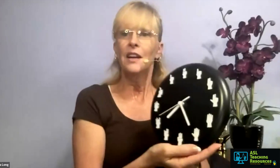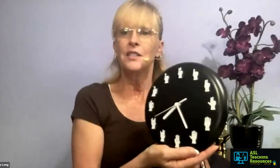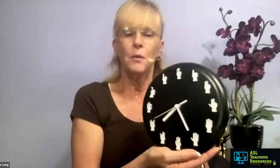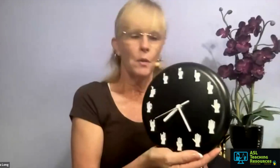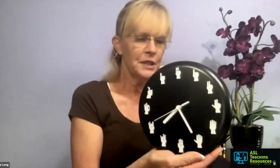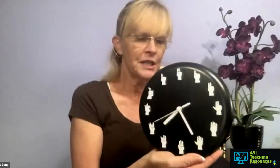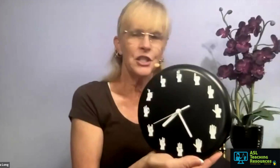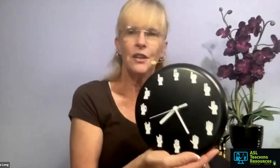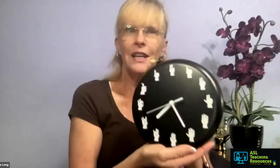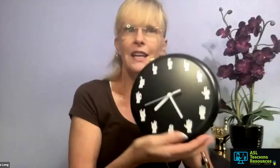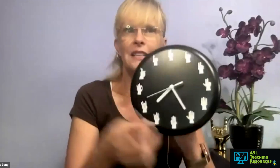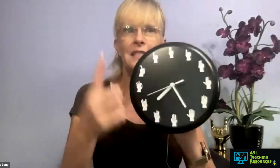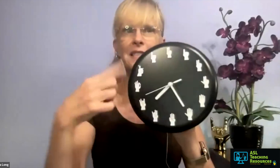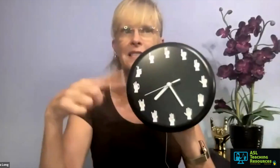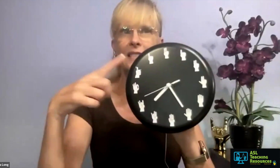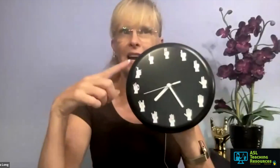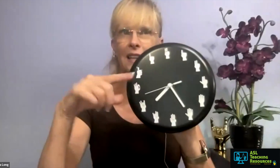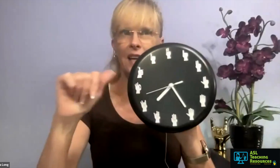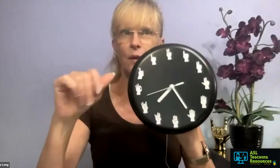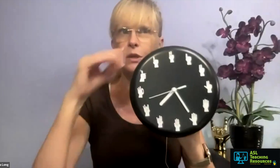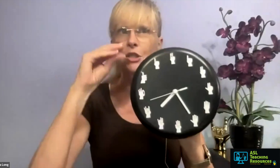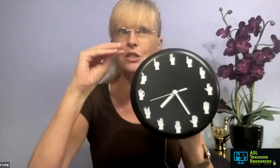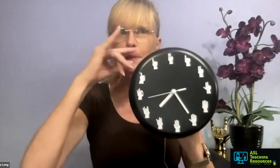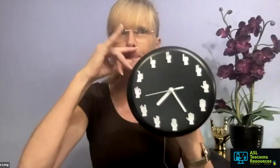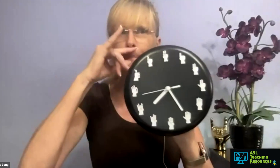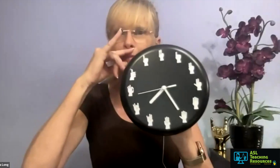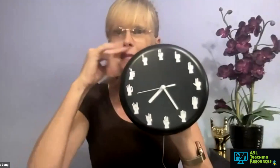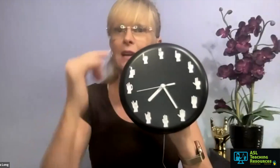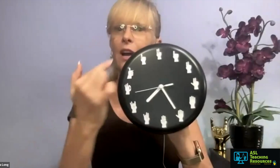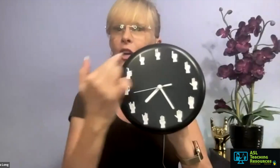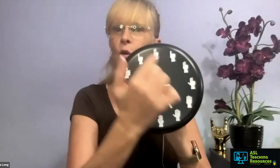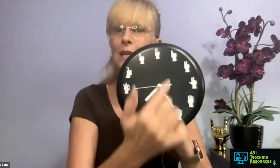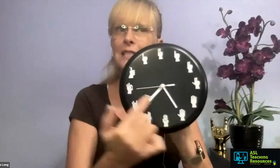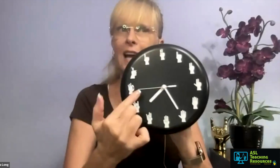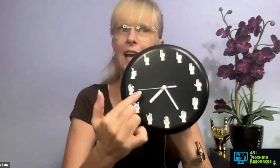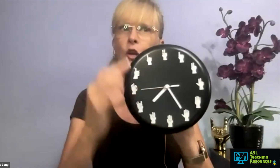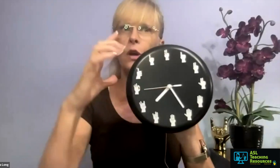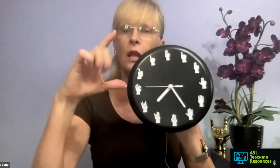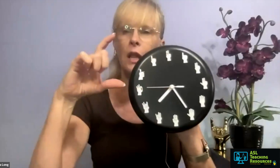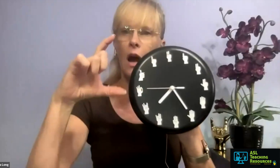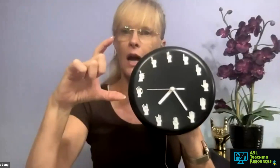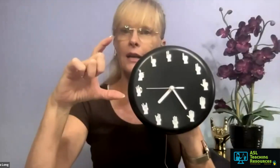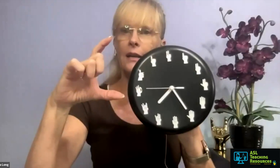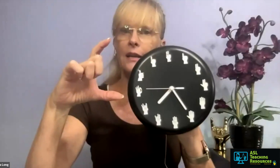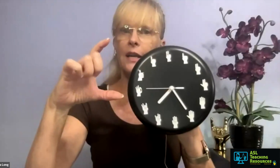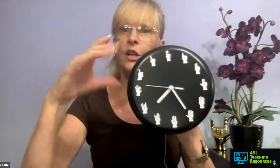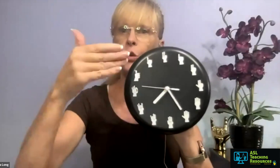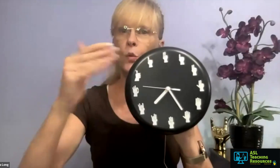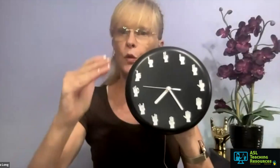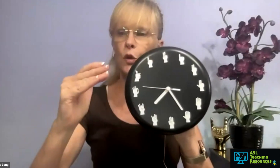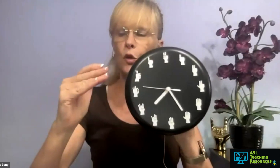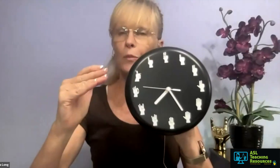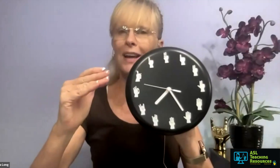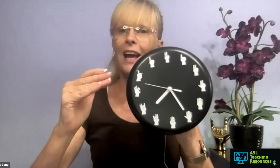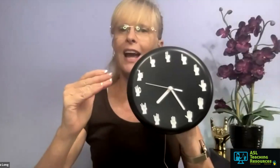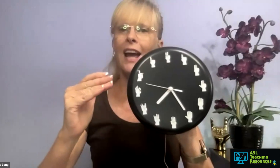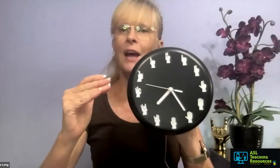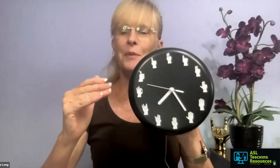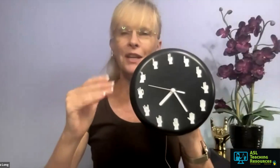So when we're teaching our kids sign language, you can take your clock in your room. I'm going to give you